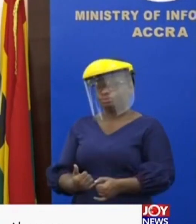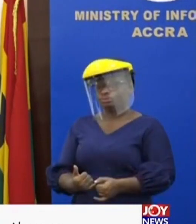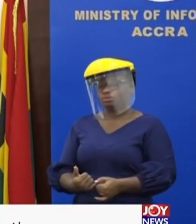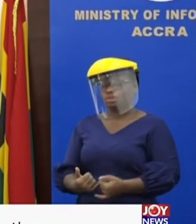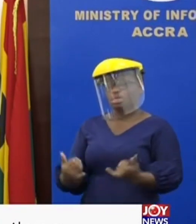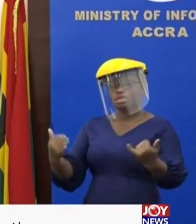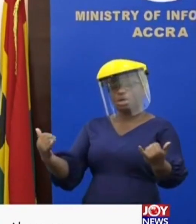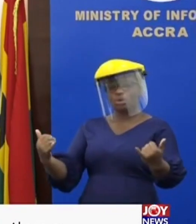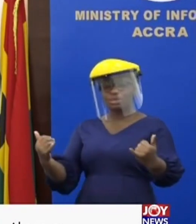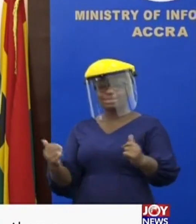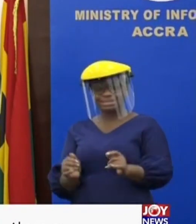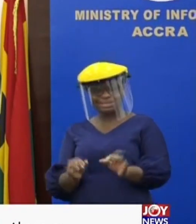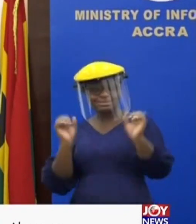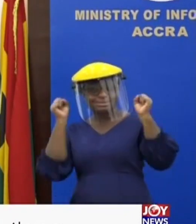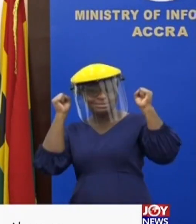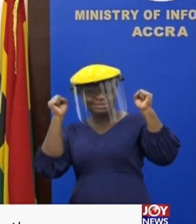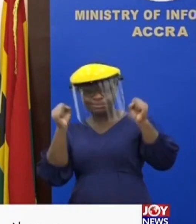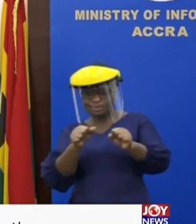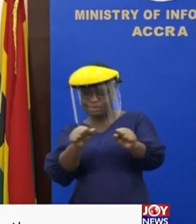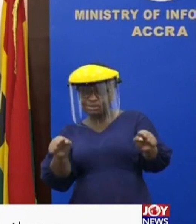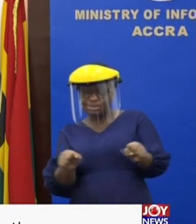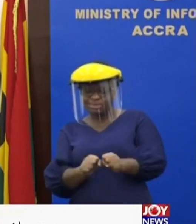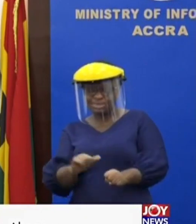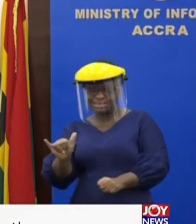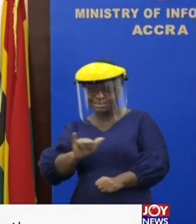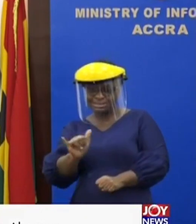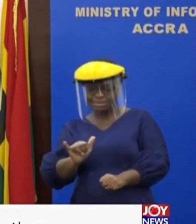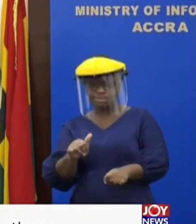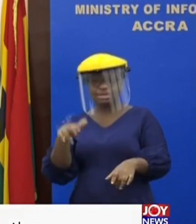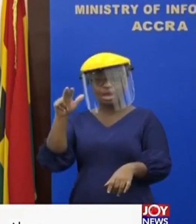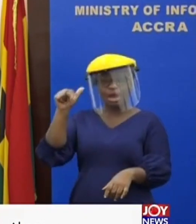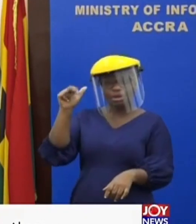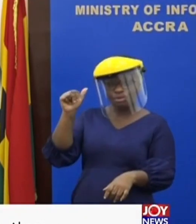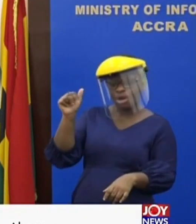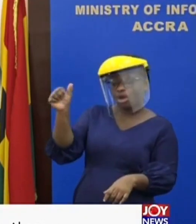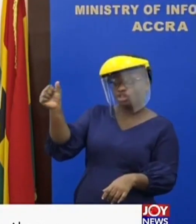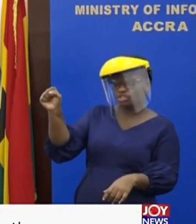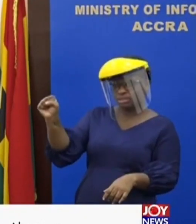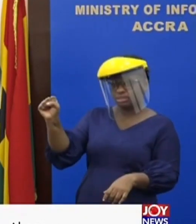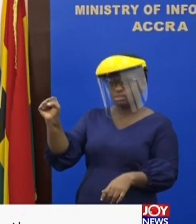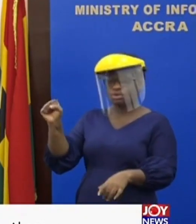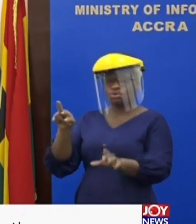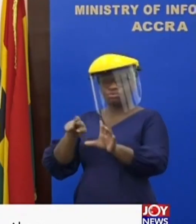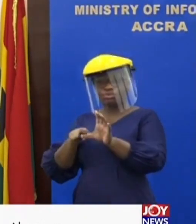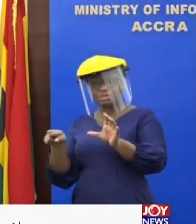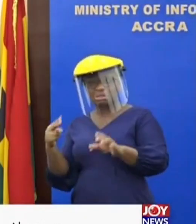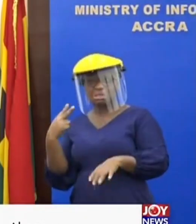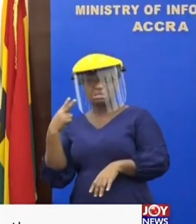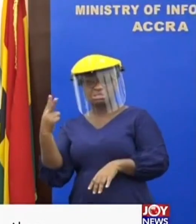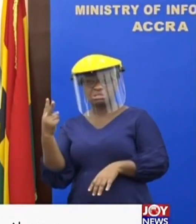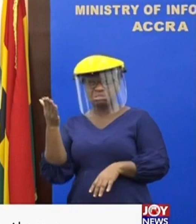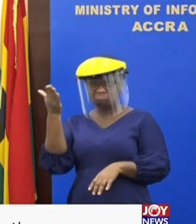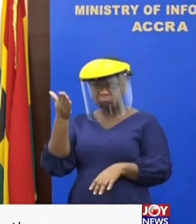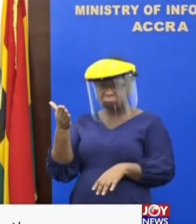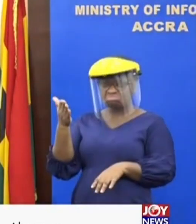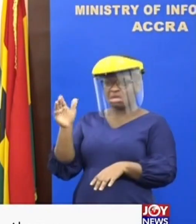The hotspots continue to remain in the same areas of Greater Accra and Ashanti region, and you can see